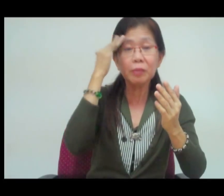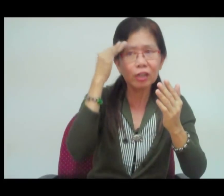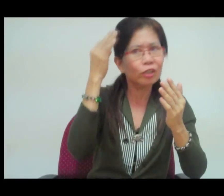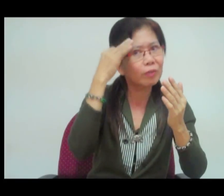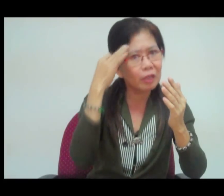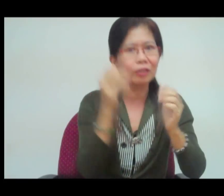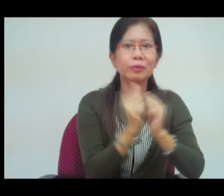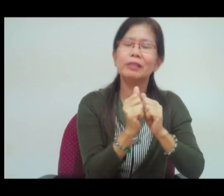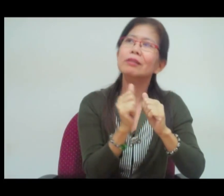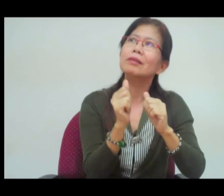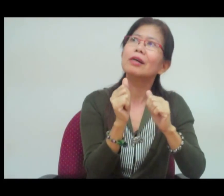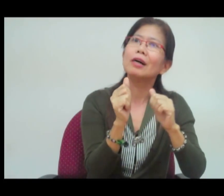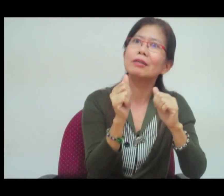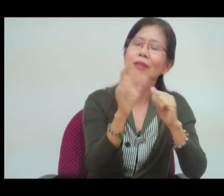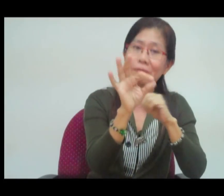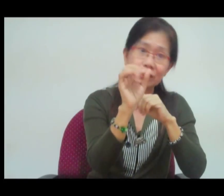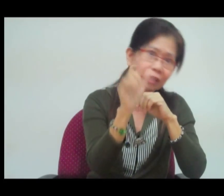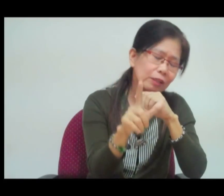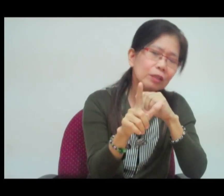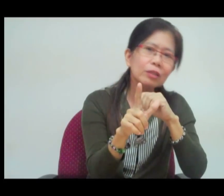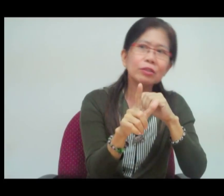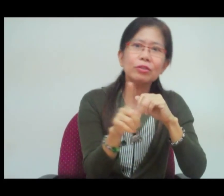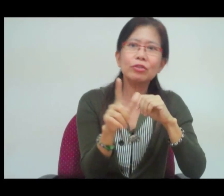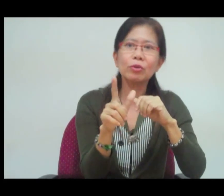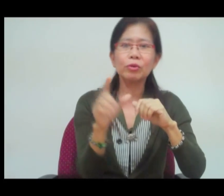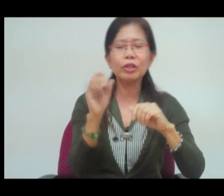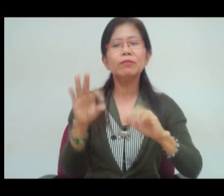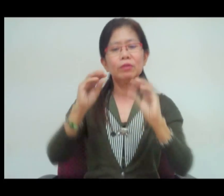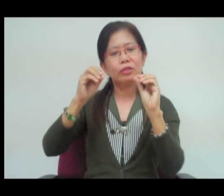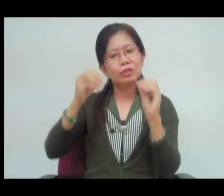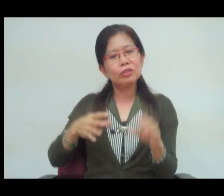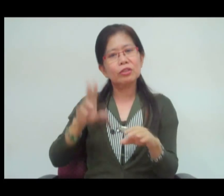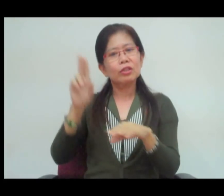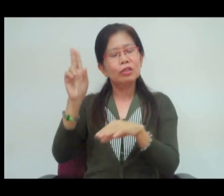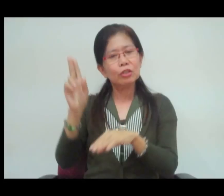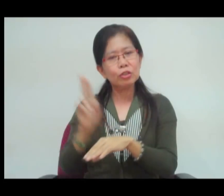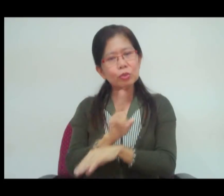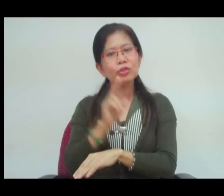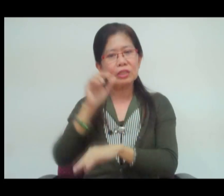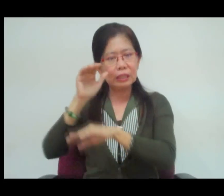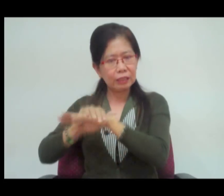familiar with FSL. So if the teacher use